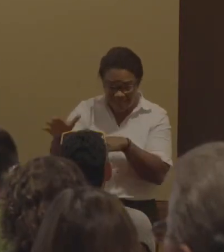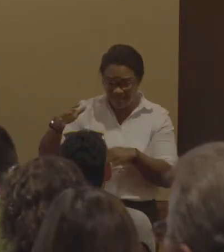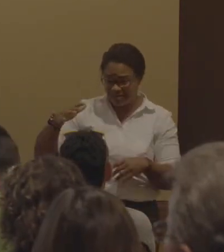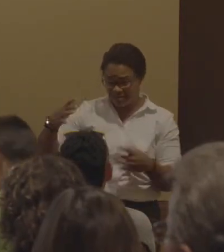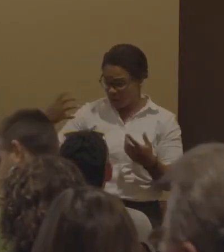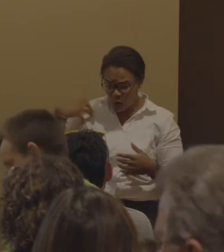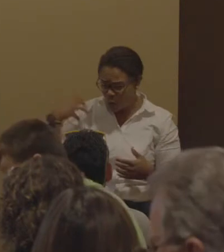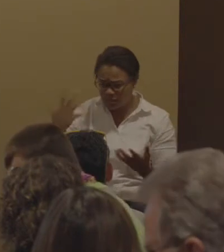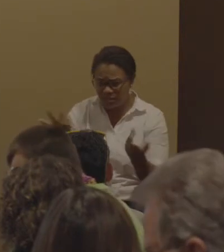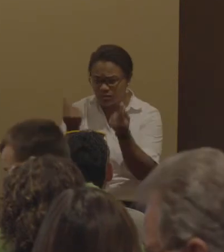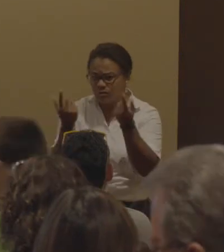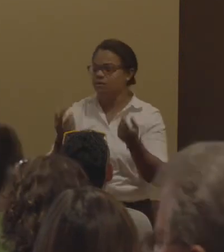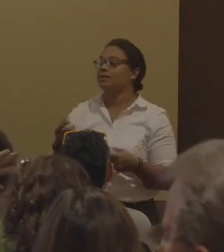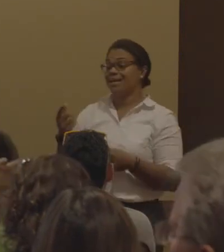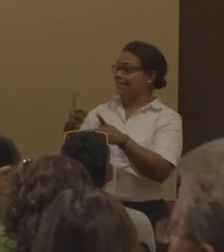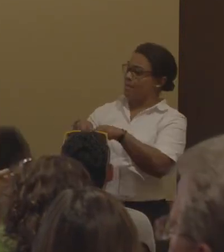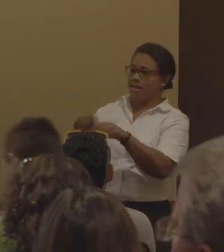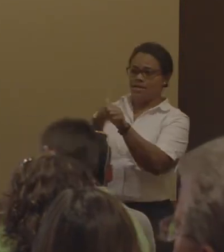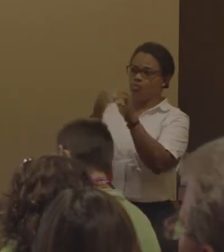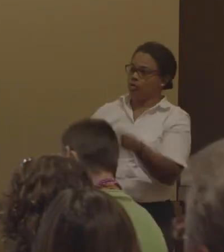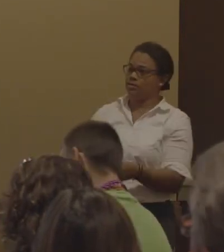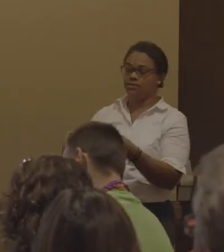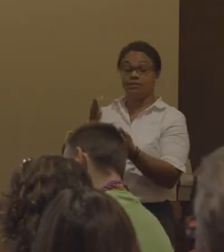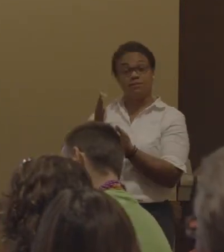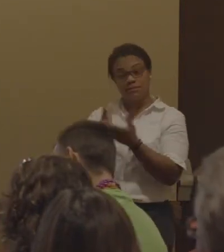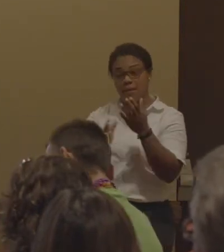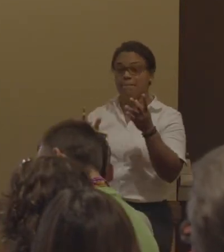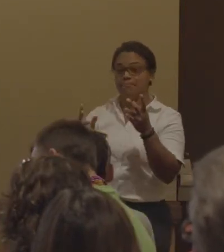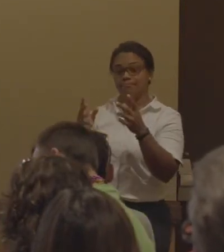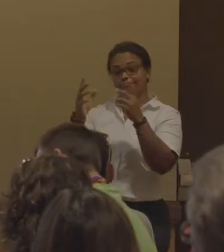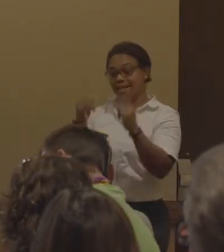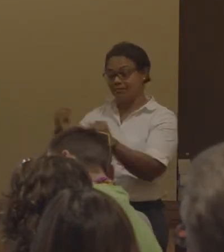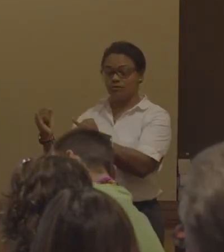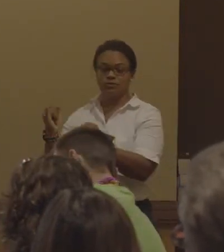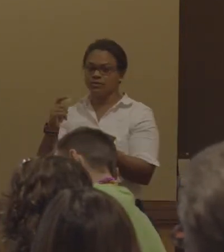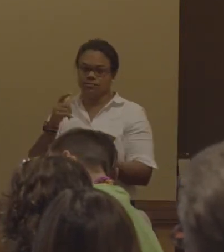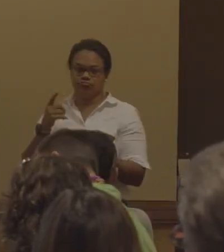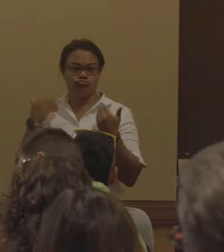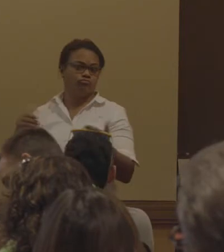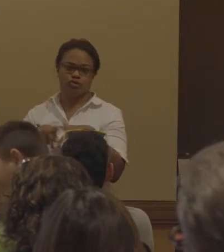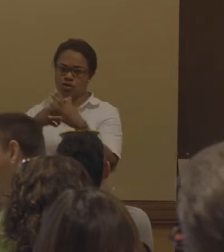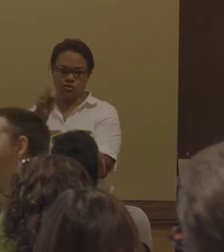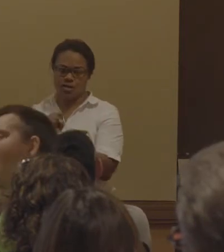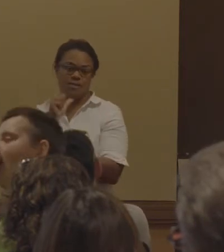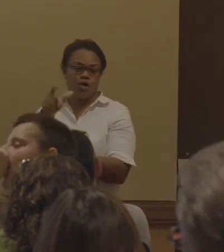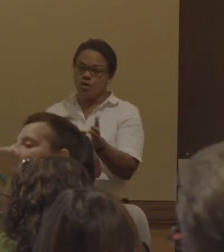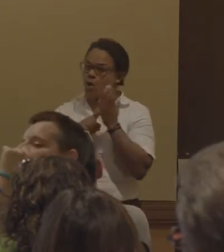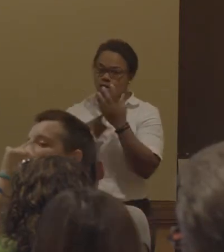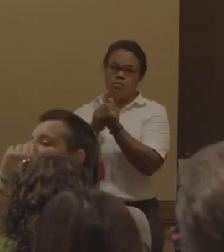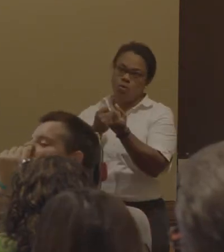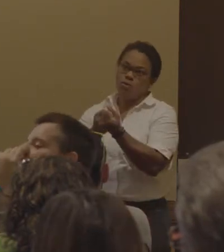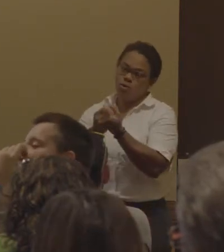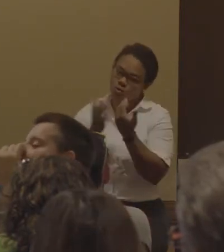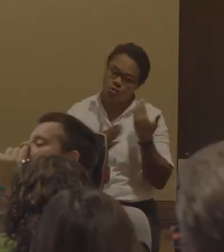on the individual. Some individuals start the job, they don't need that ongoing support, they don't need the support on the job, so it depends on the